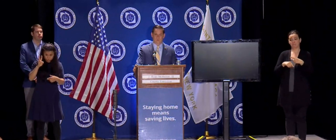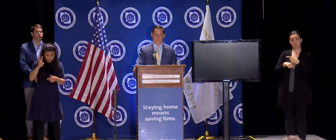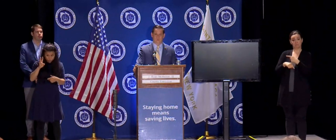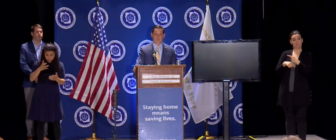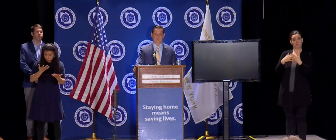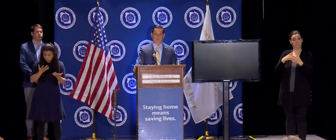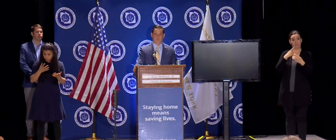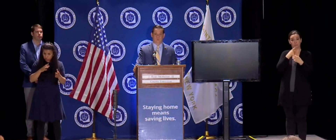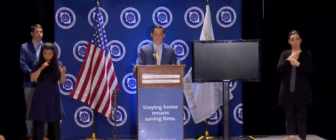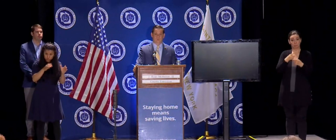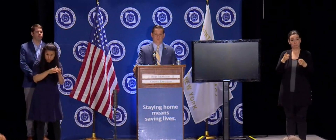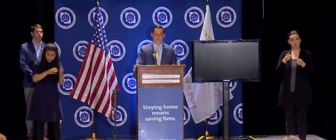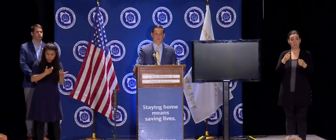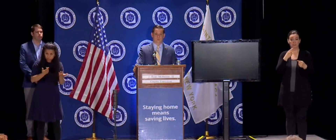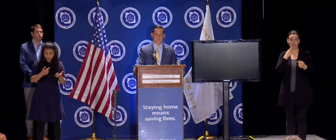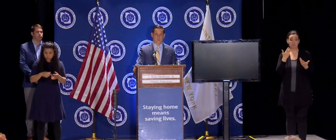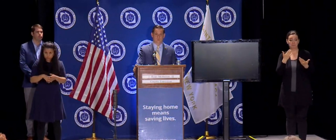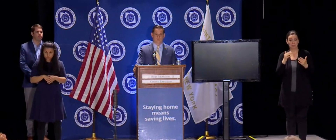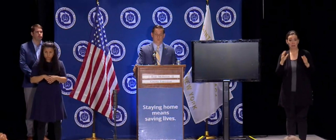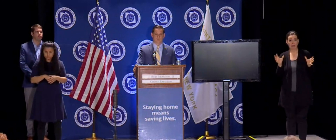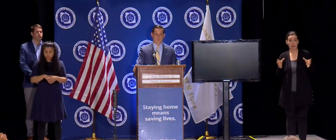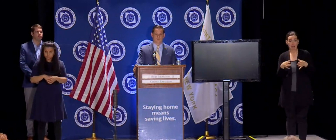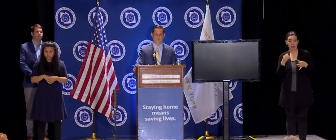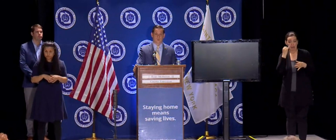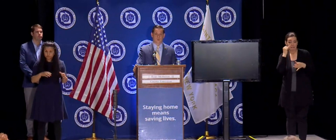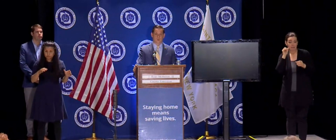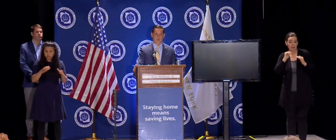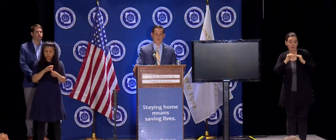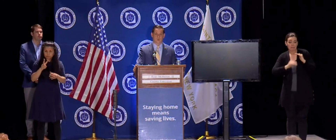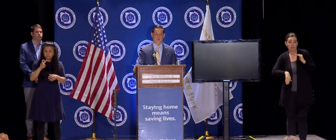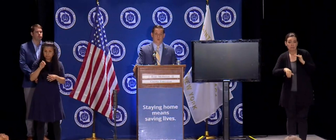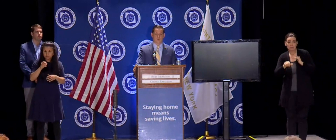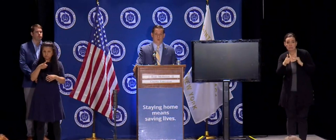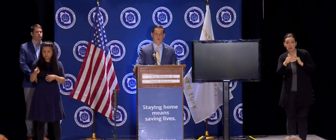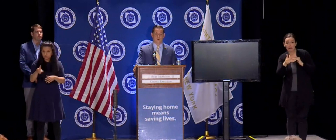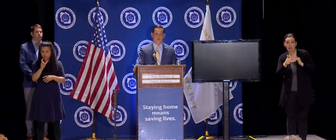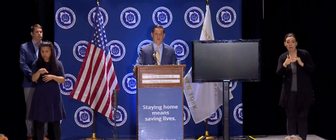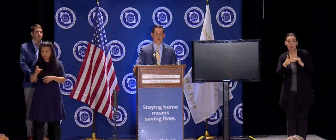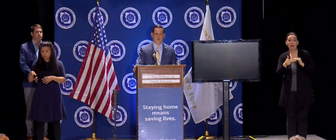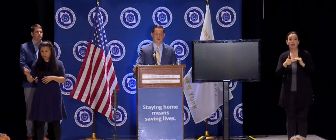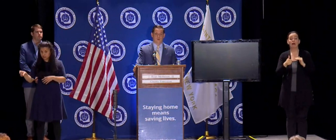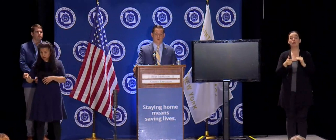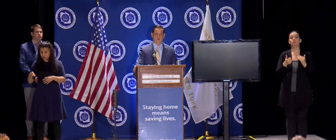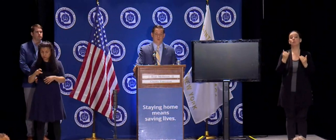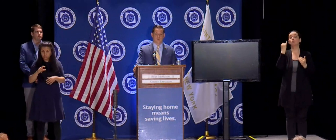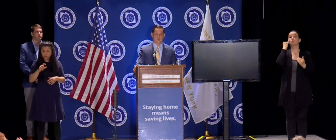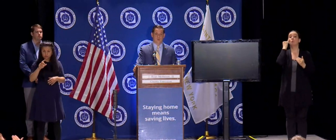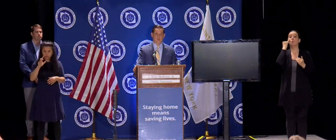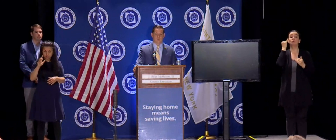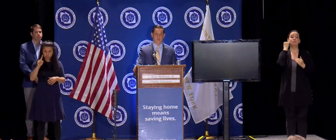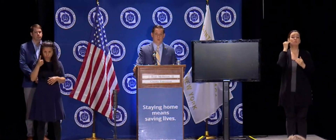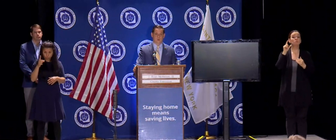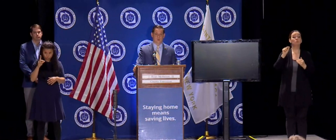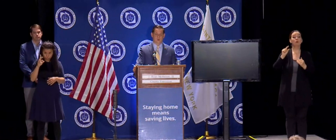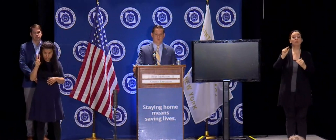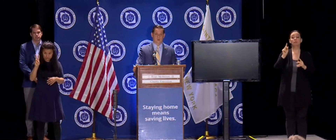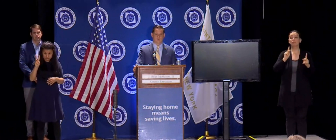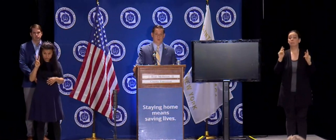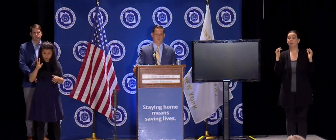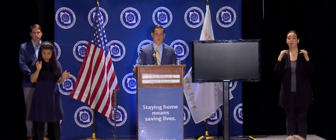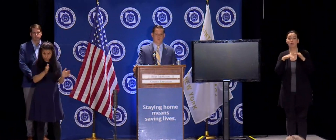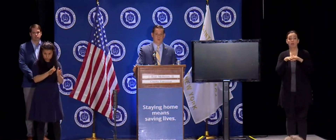If people want to have services of 20, could that fit in a sooner phase as long as they're proving to the control group we have the